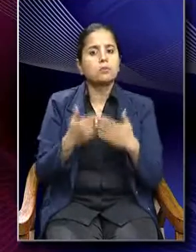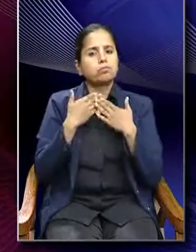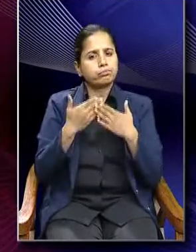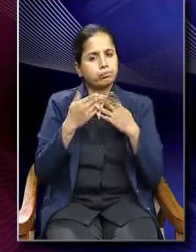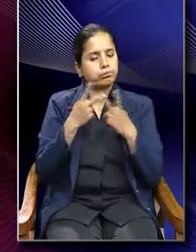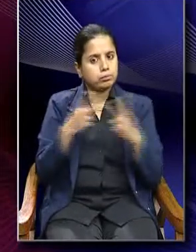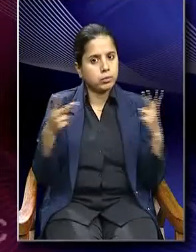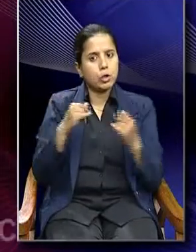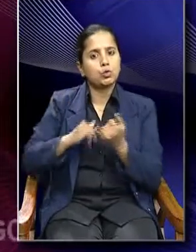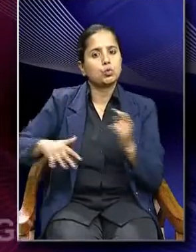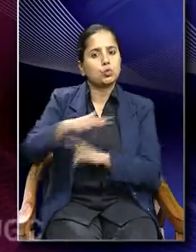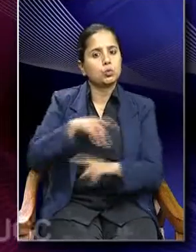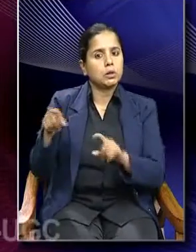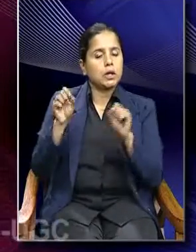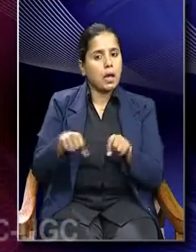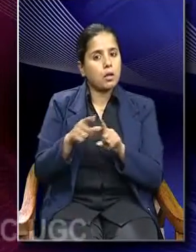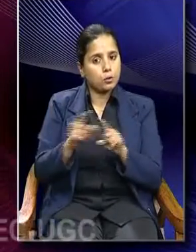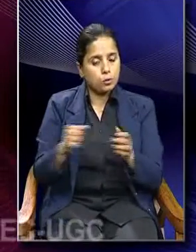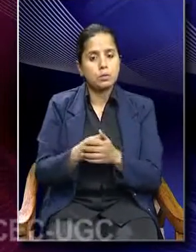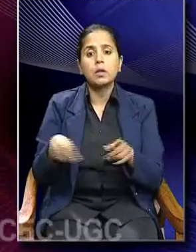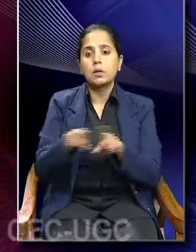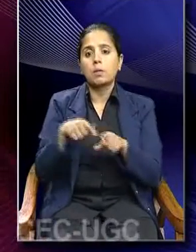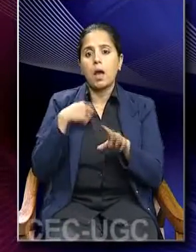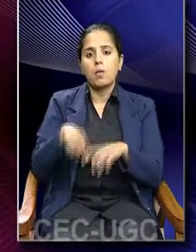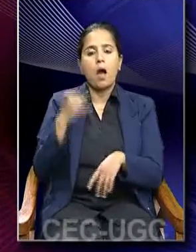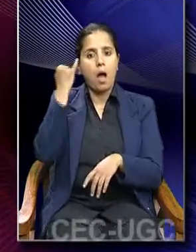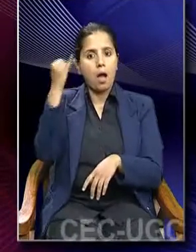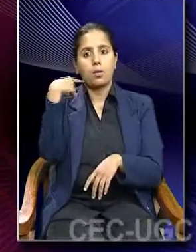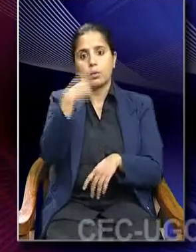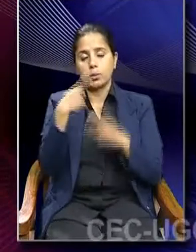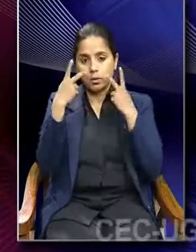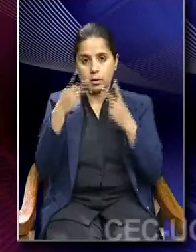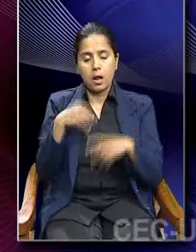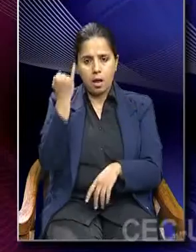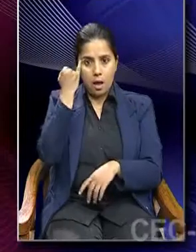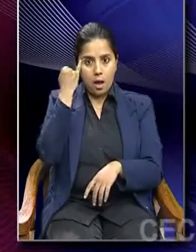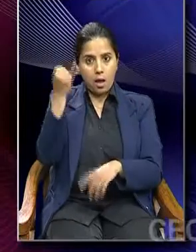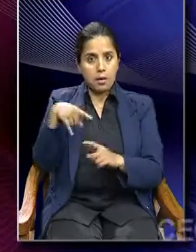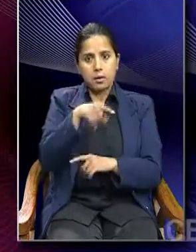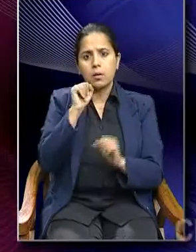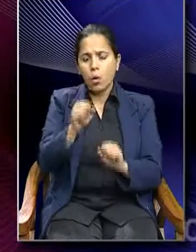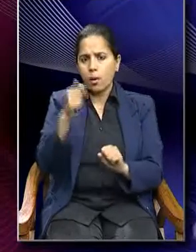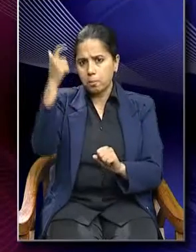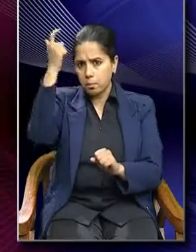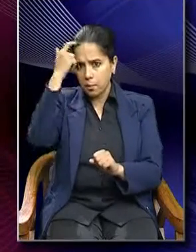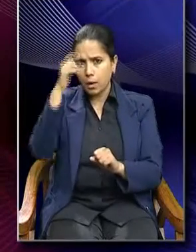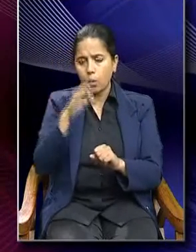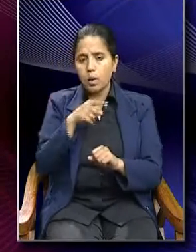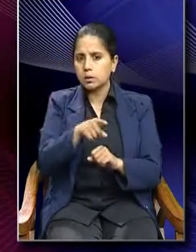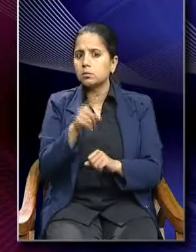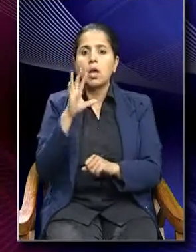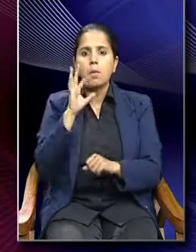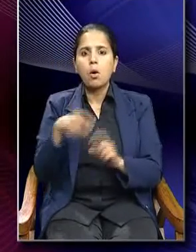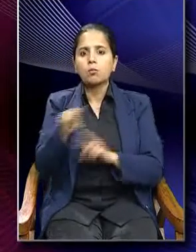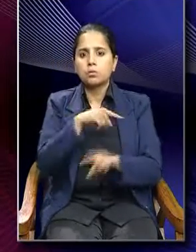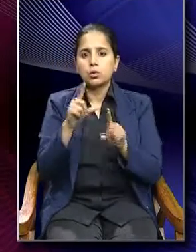by sociologists. And then we had the idealist. The idealist, their mind plays a very important role,